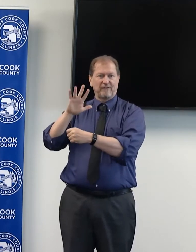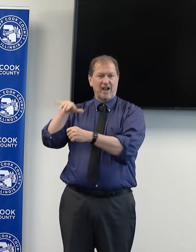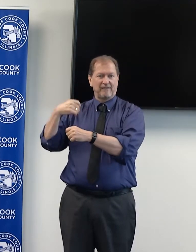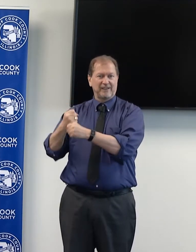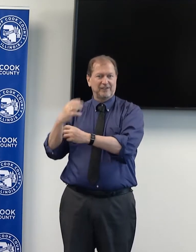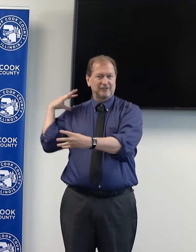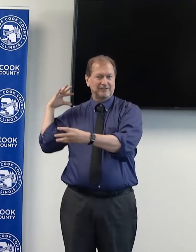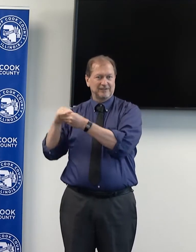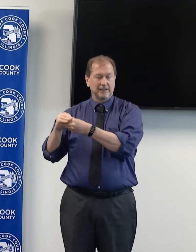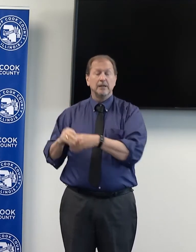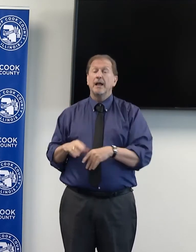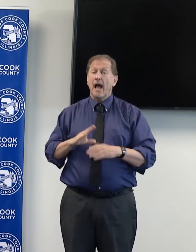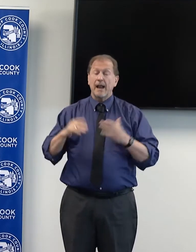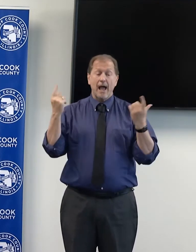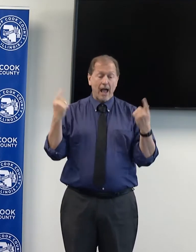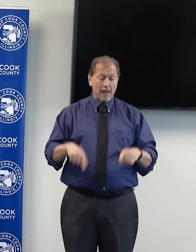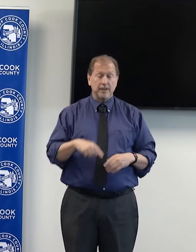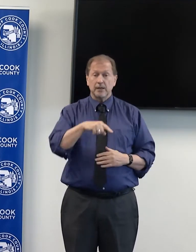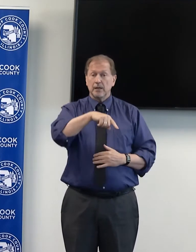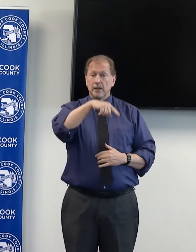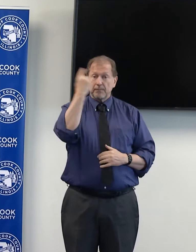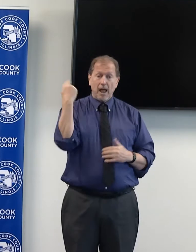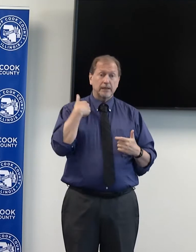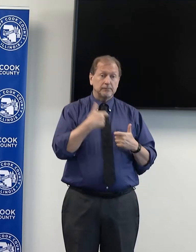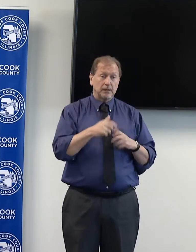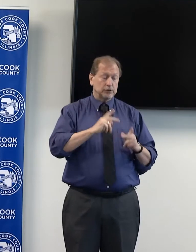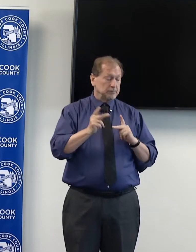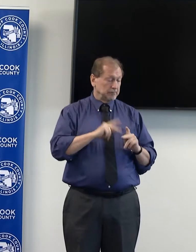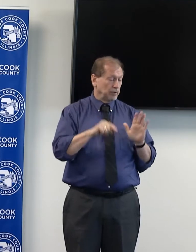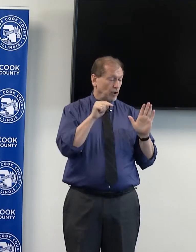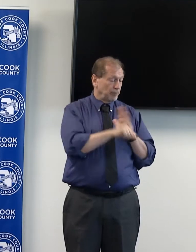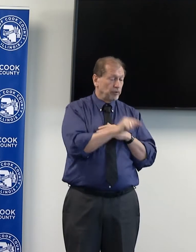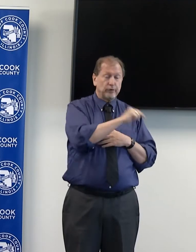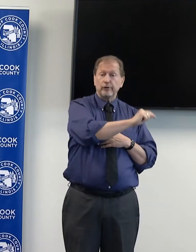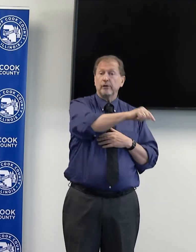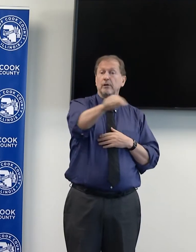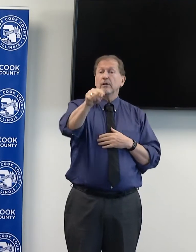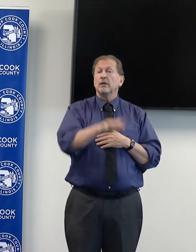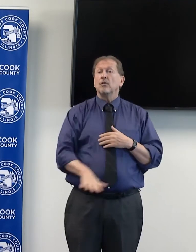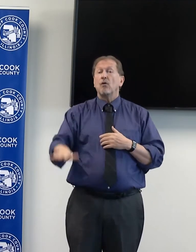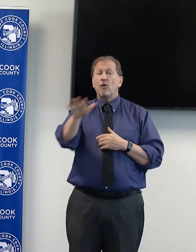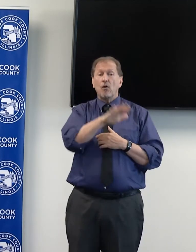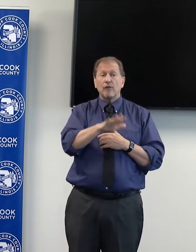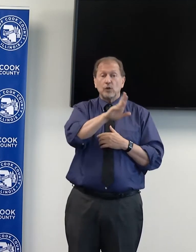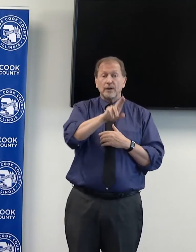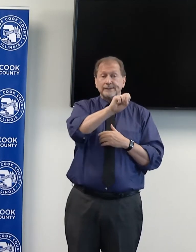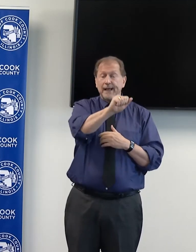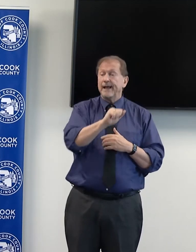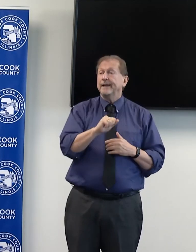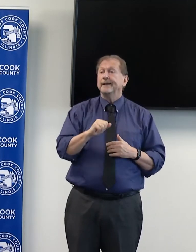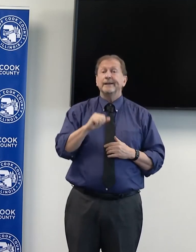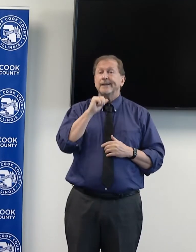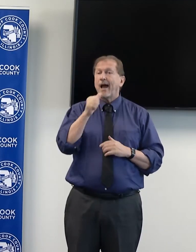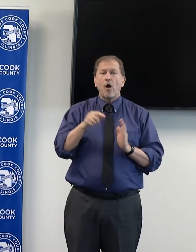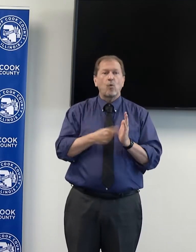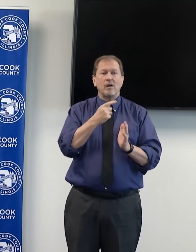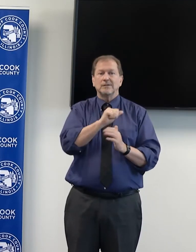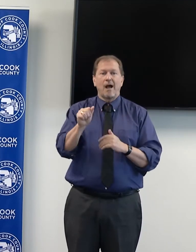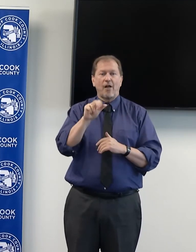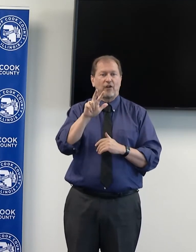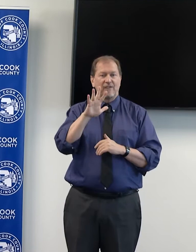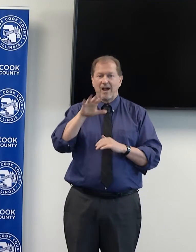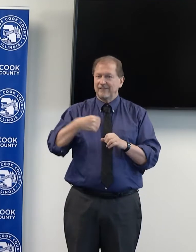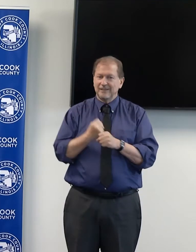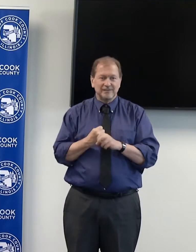routine. And unfortunately, it happens often in Chicago as well. It's not a once every 35-year